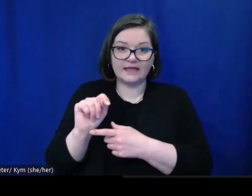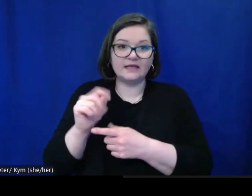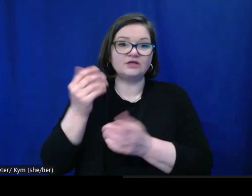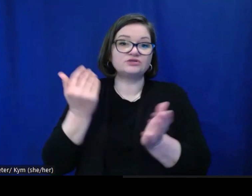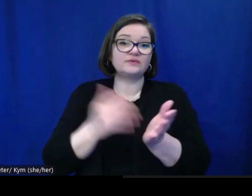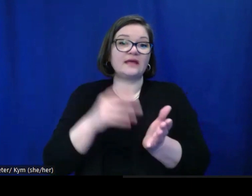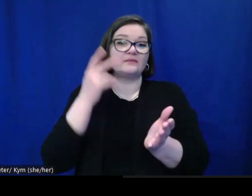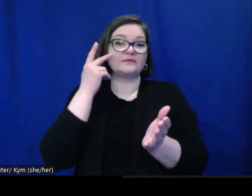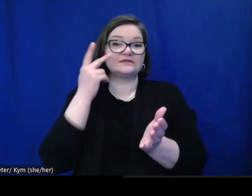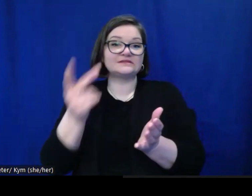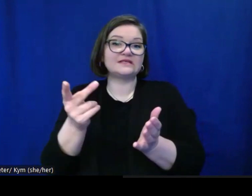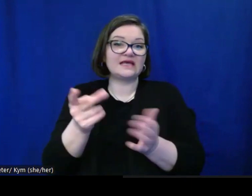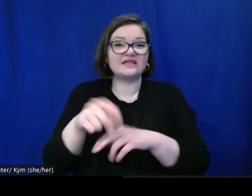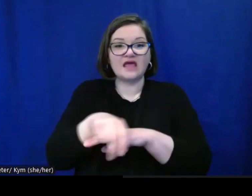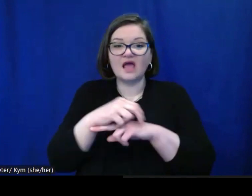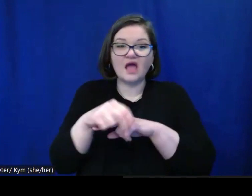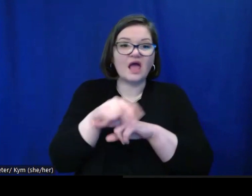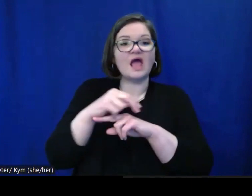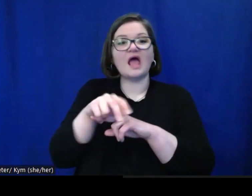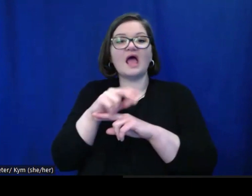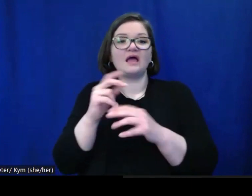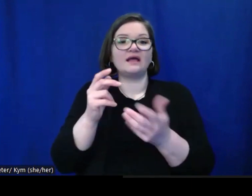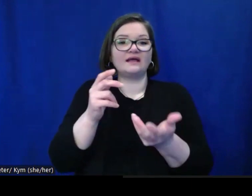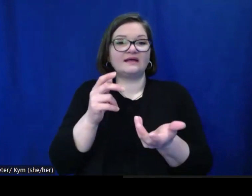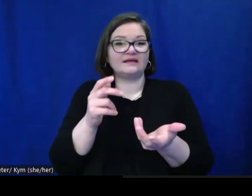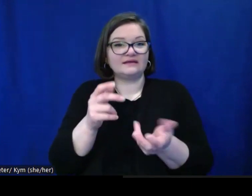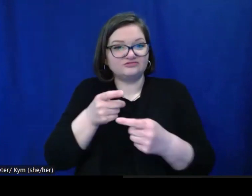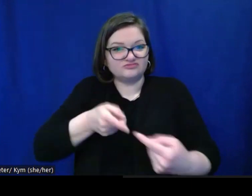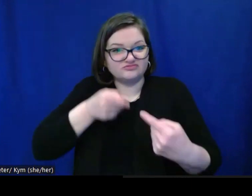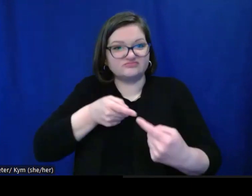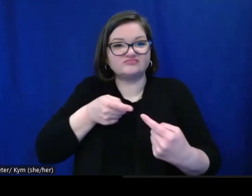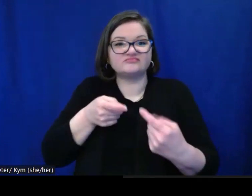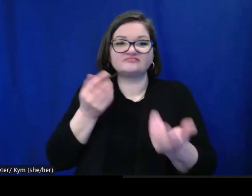frustration, fidgety, right? What does that sound like?